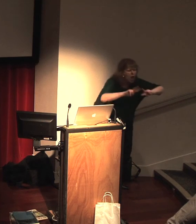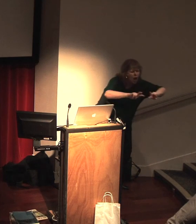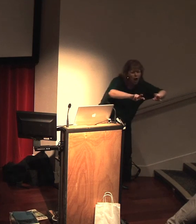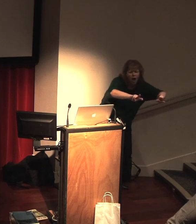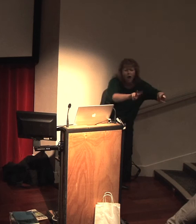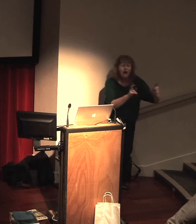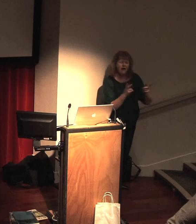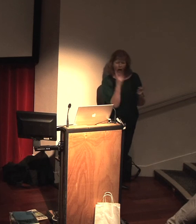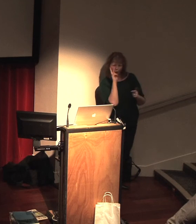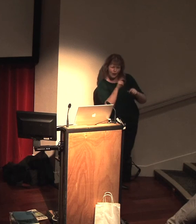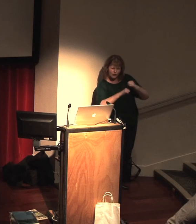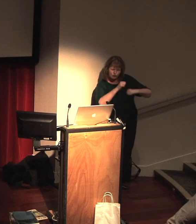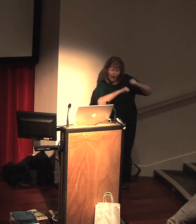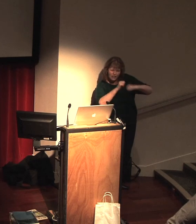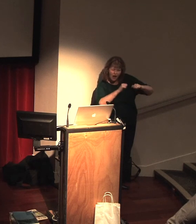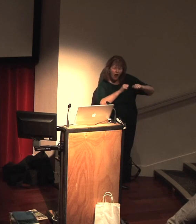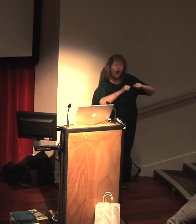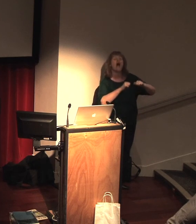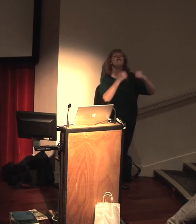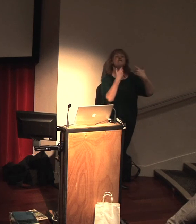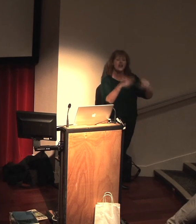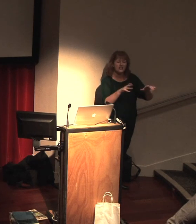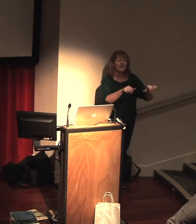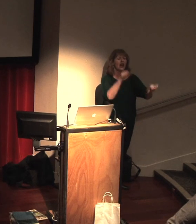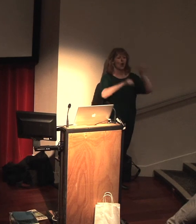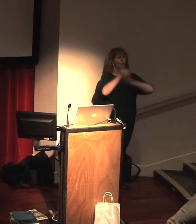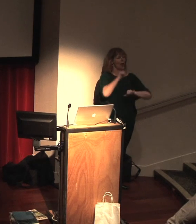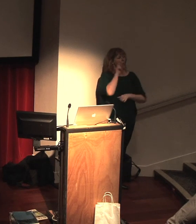I'll have a good look at the structure of it first and then I'll go back and watch it as a film.